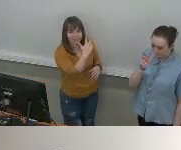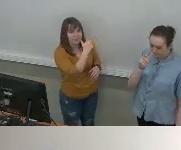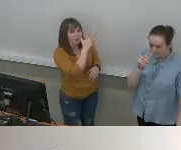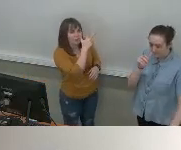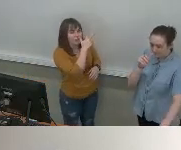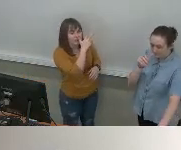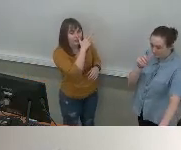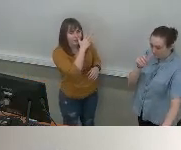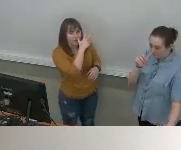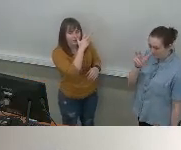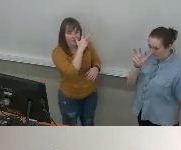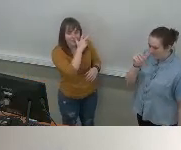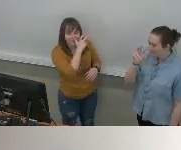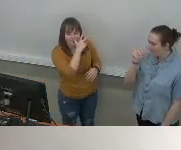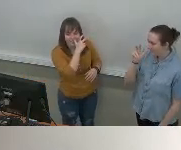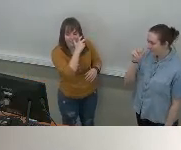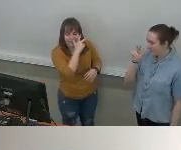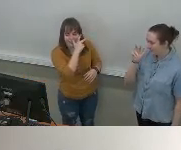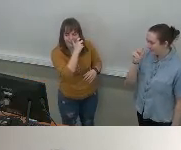This is the 3 finger at the nose.